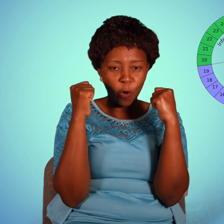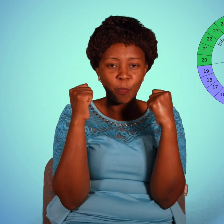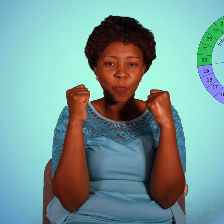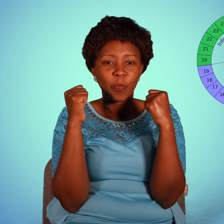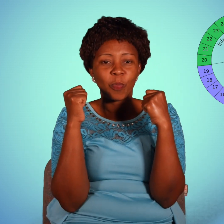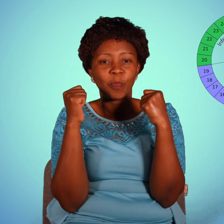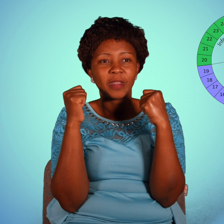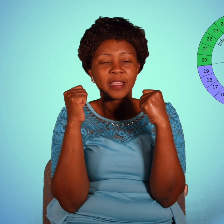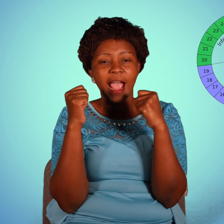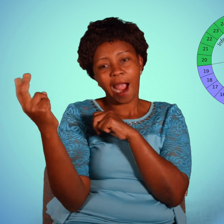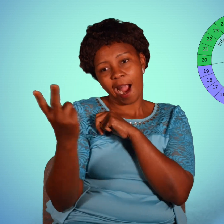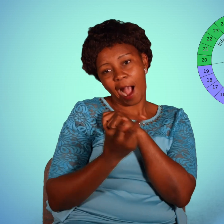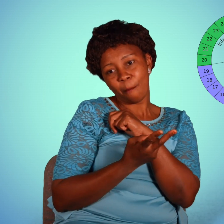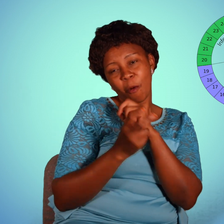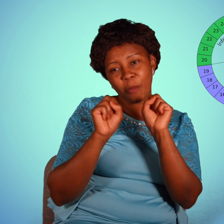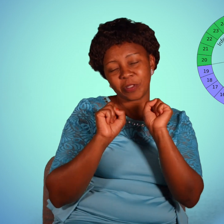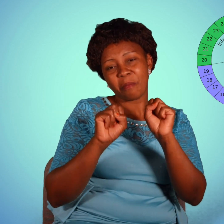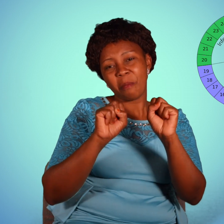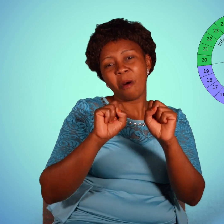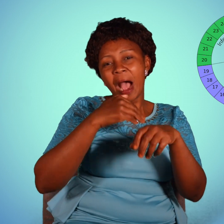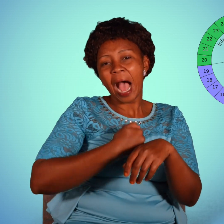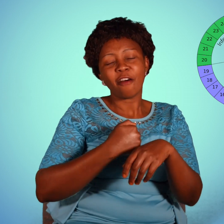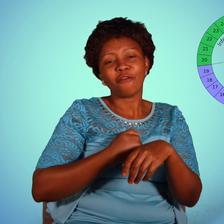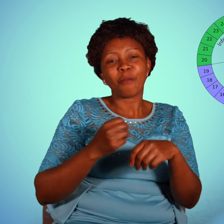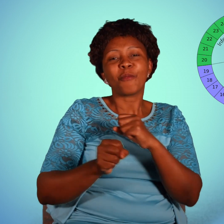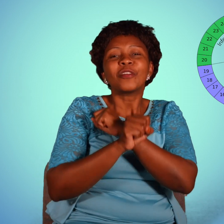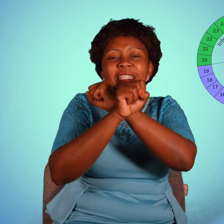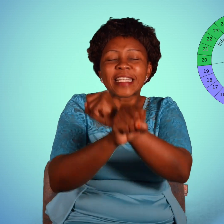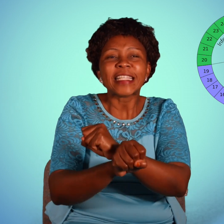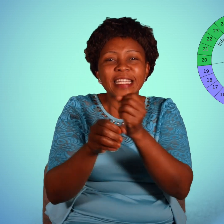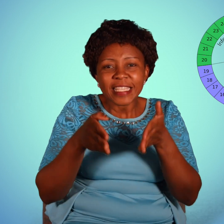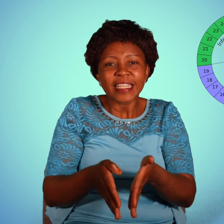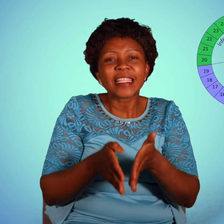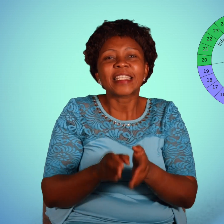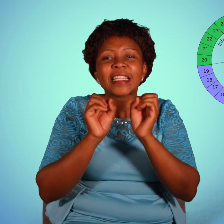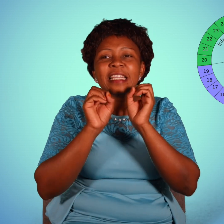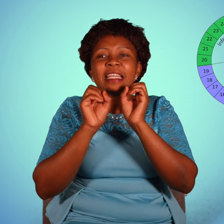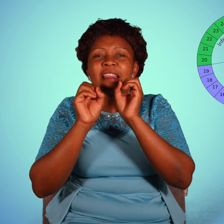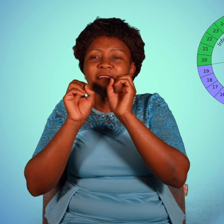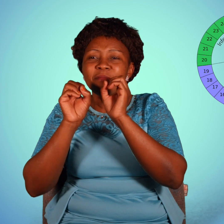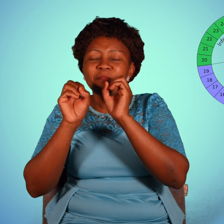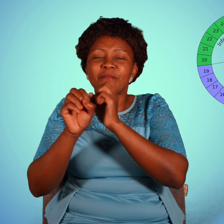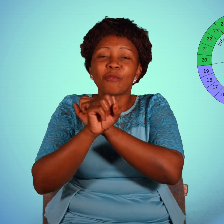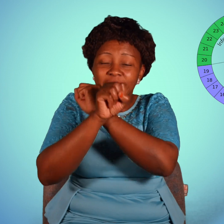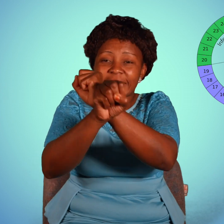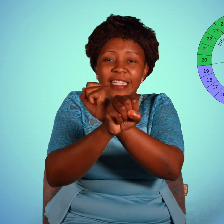a condom. A couple can have unprotected sex from day 1 to 7